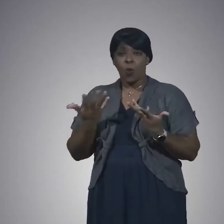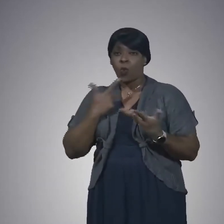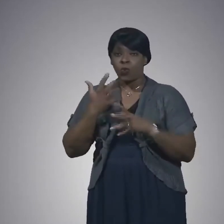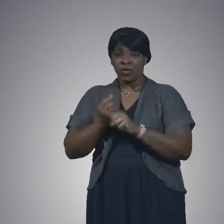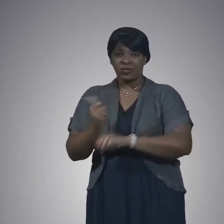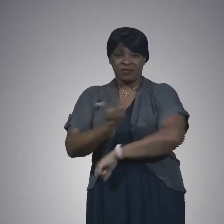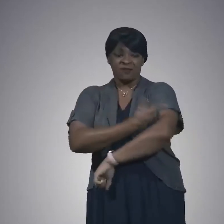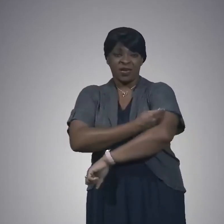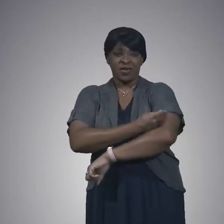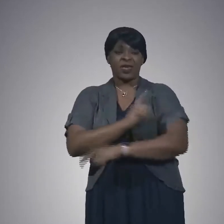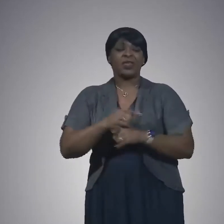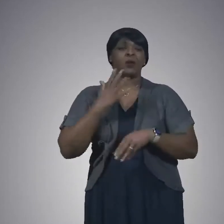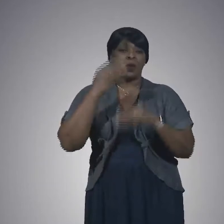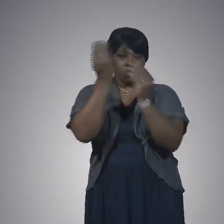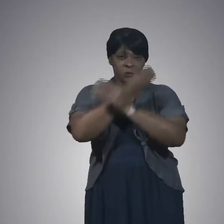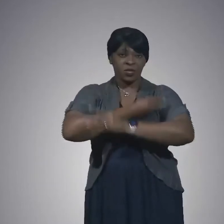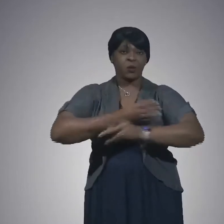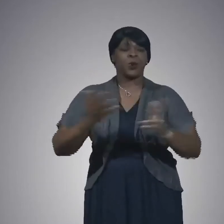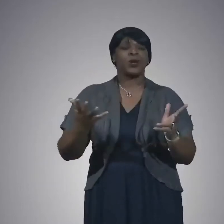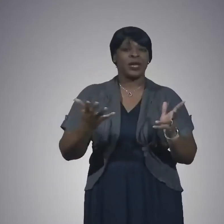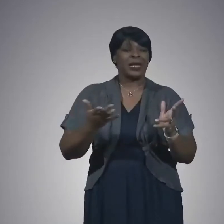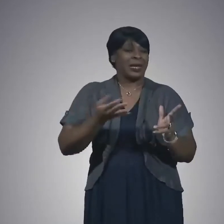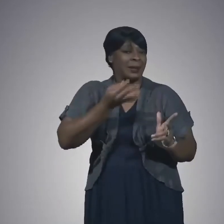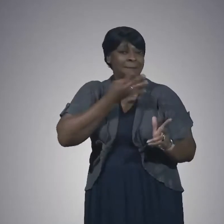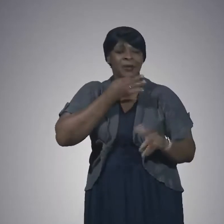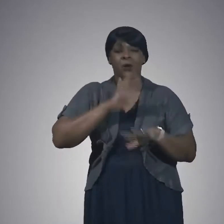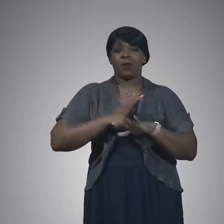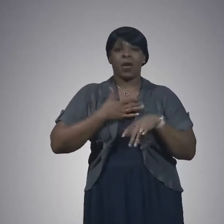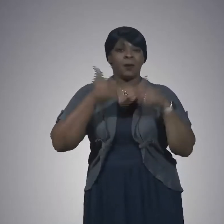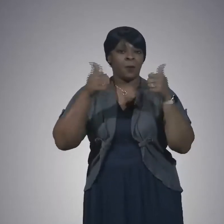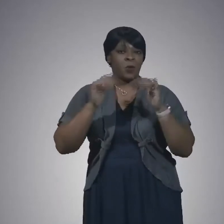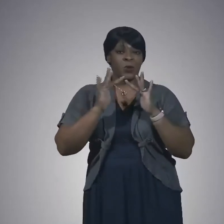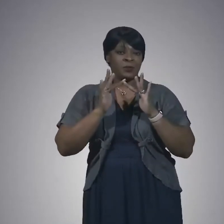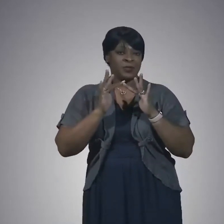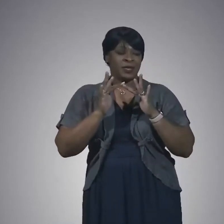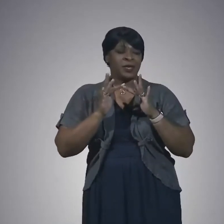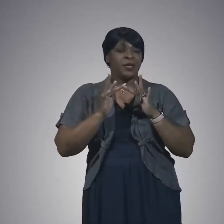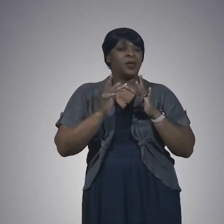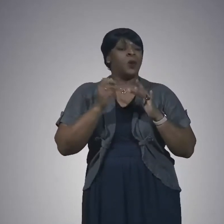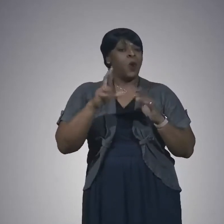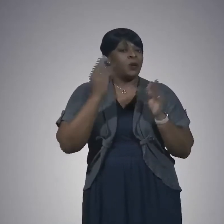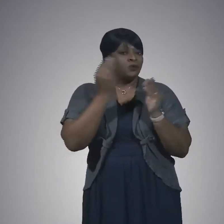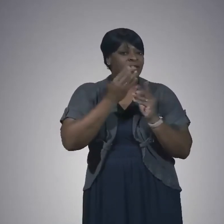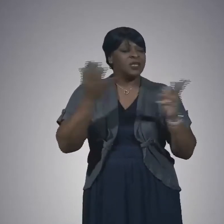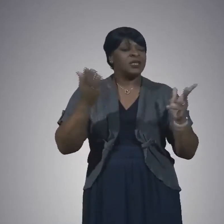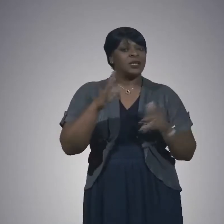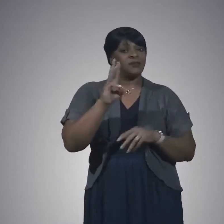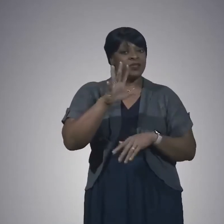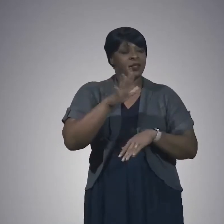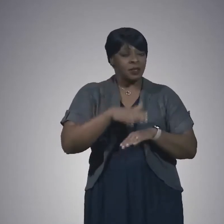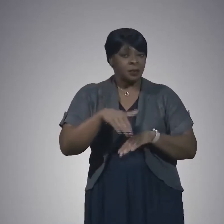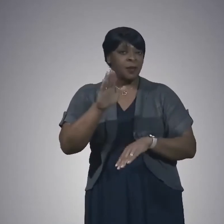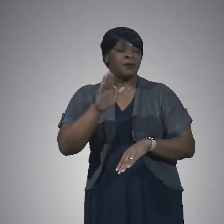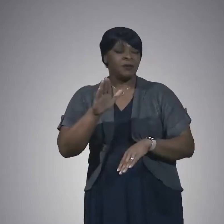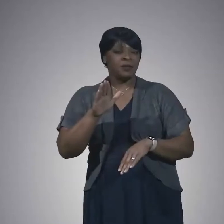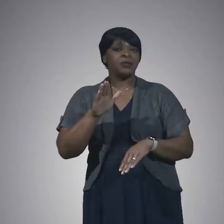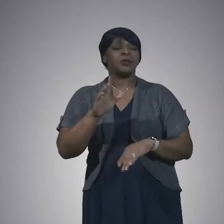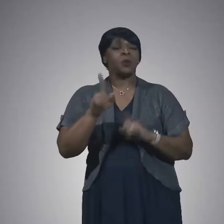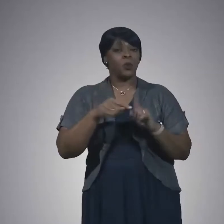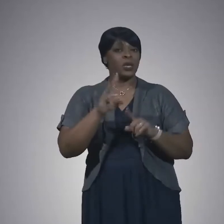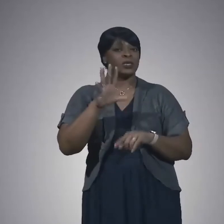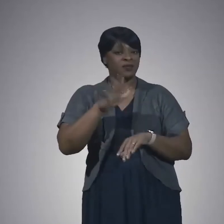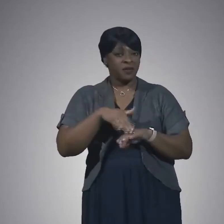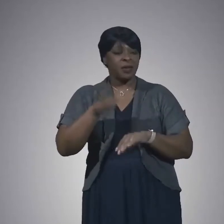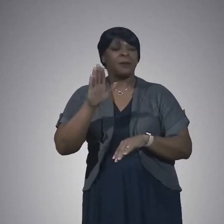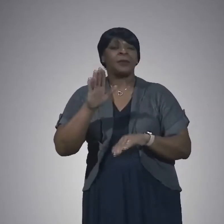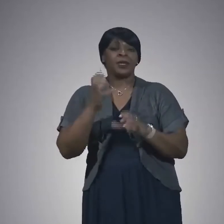bet that we'll put that word out immediately on our website and through a release that says if you're 65 or up, when 65 and up can